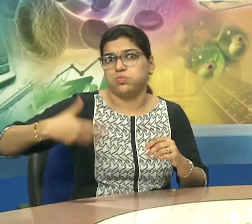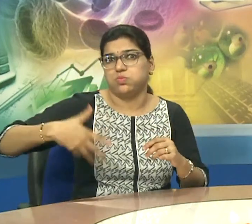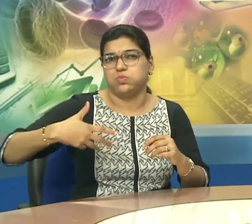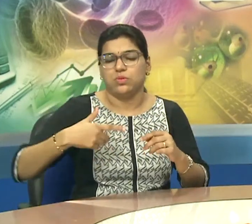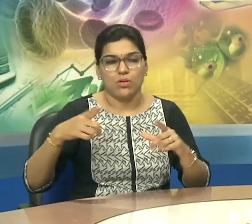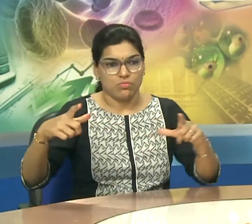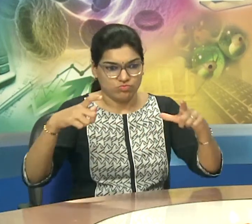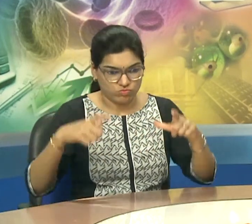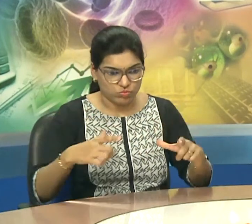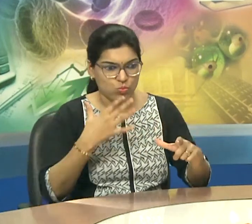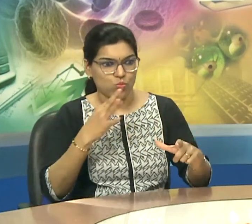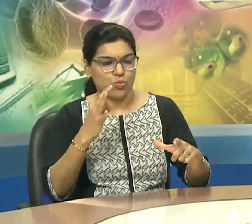Delicacy.